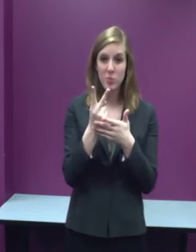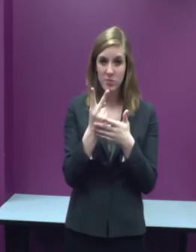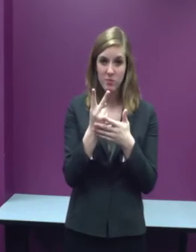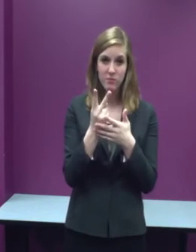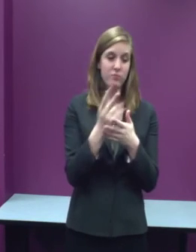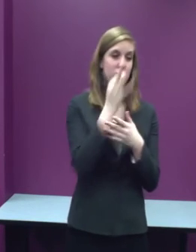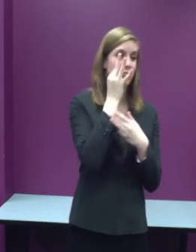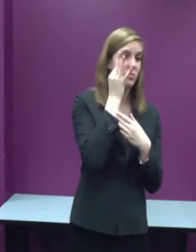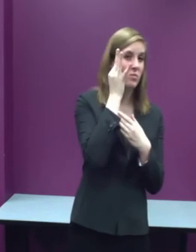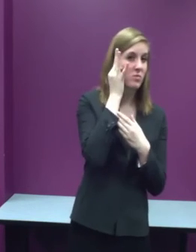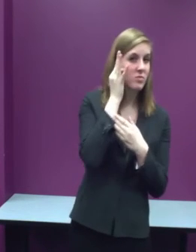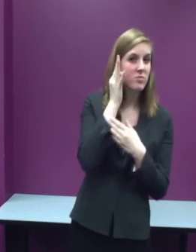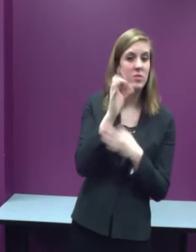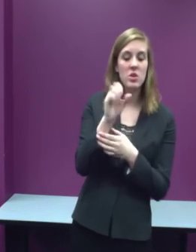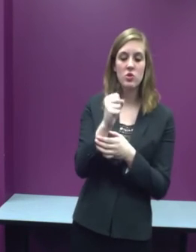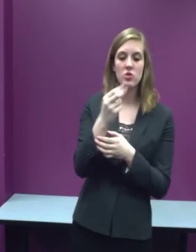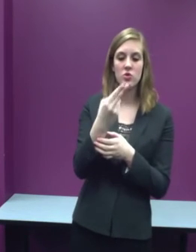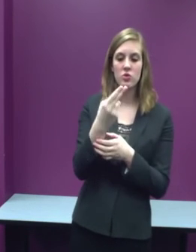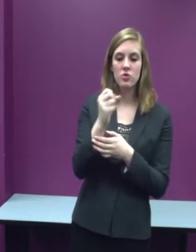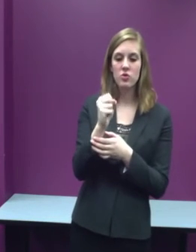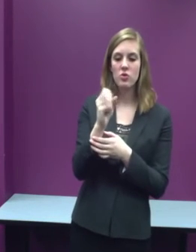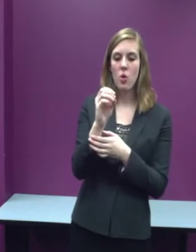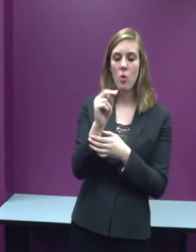a time of reunion for one and rest for them all.